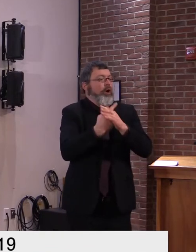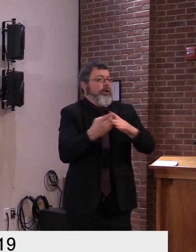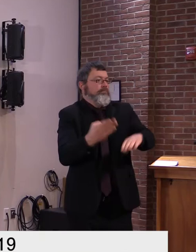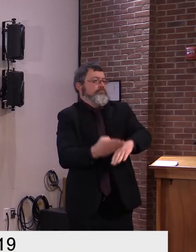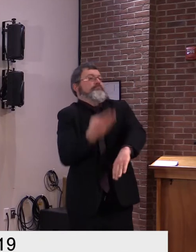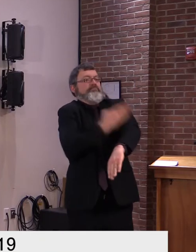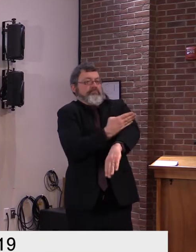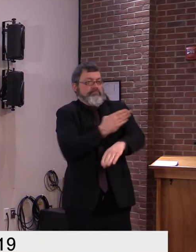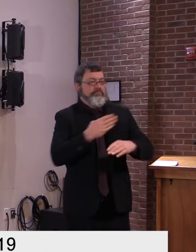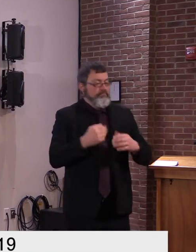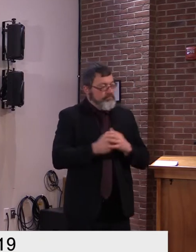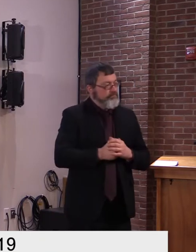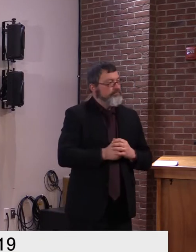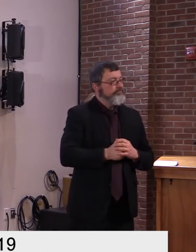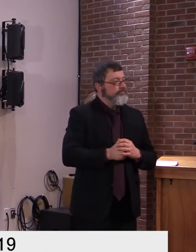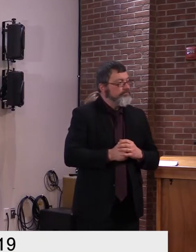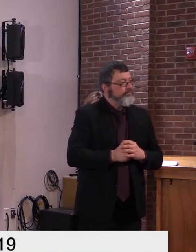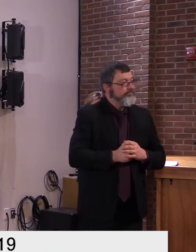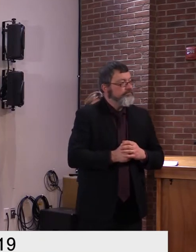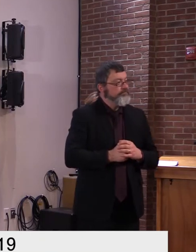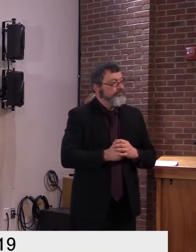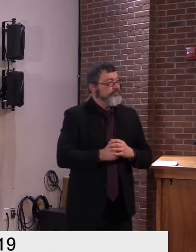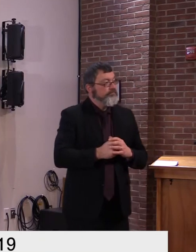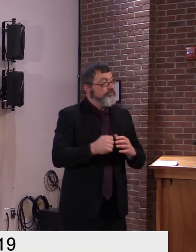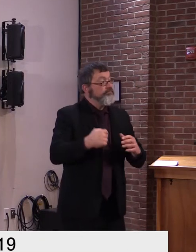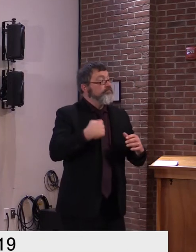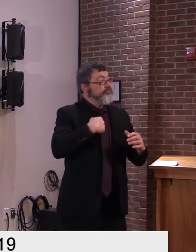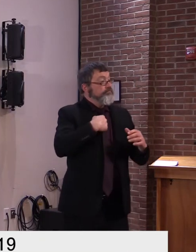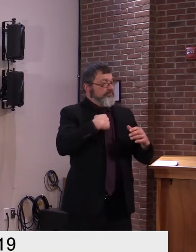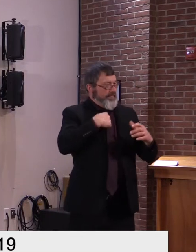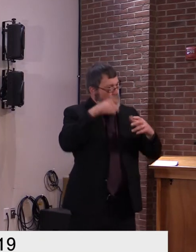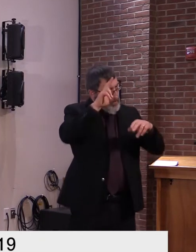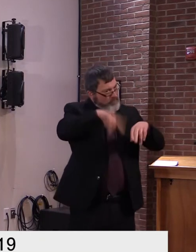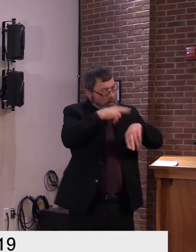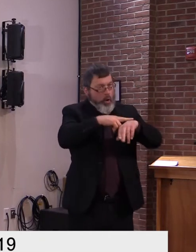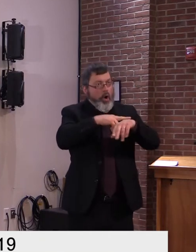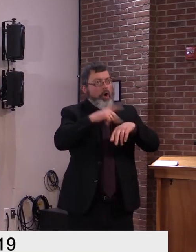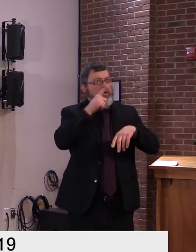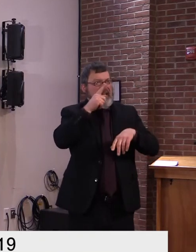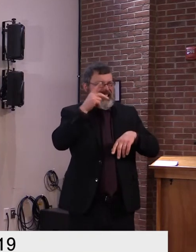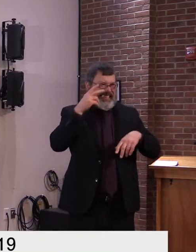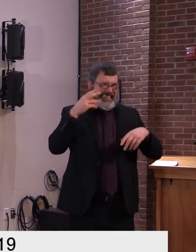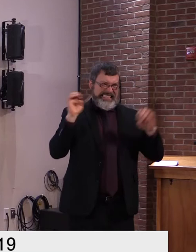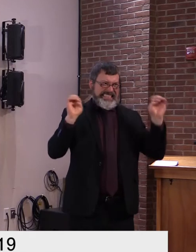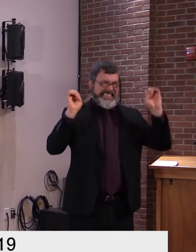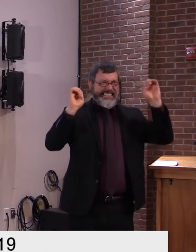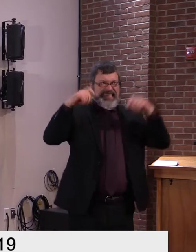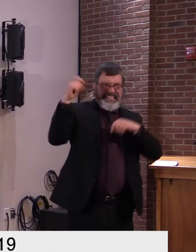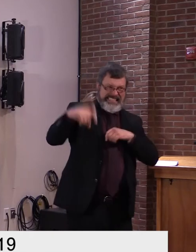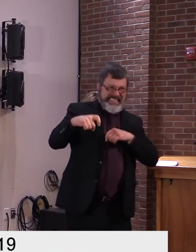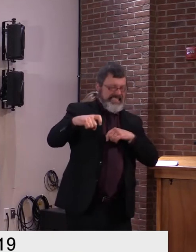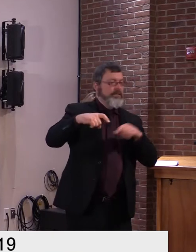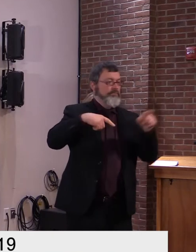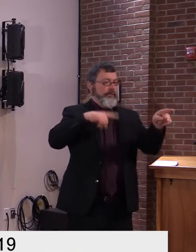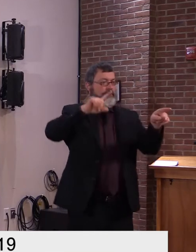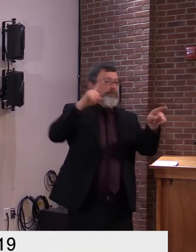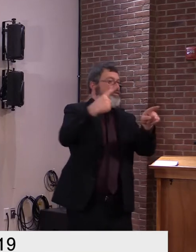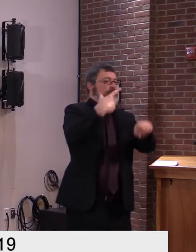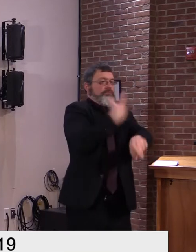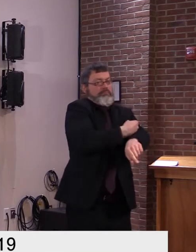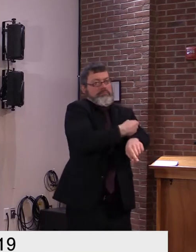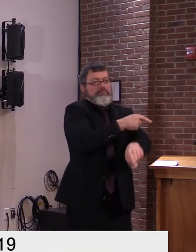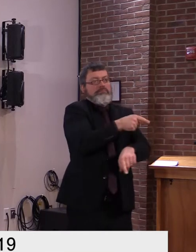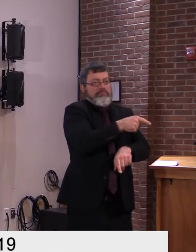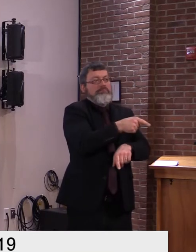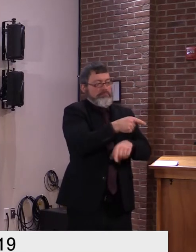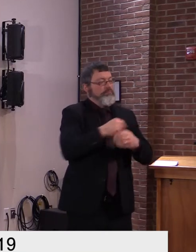are protected now. And while we won't get to watch all the vaccinations that continue over the coming months, like we saw the first